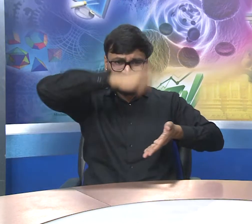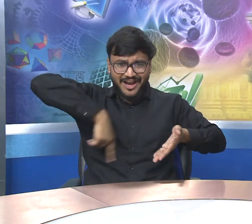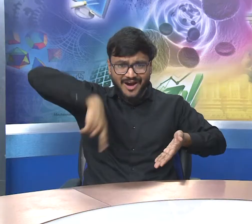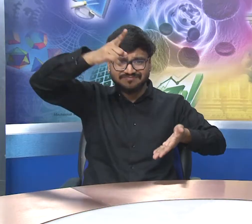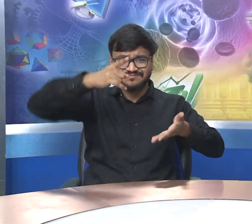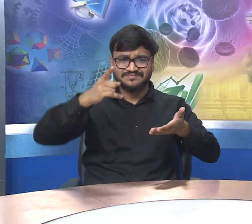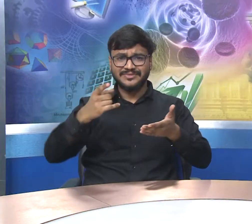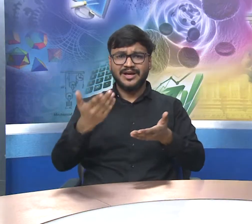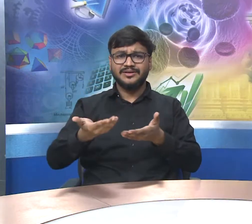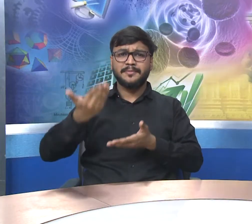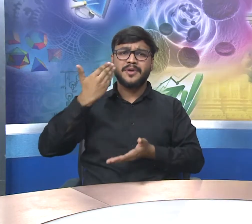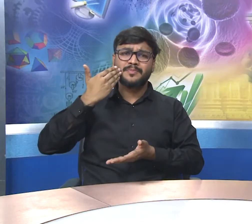According to the census